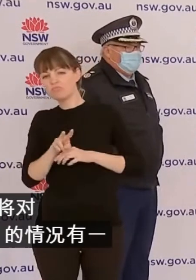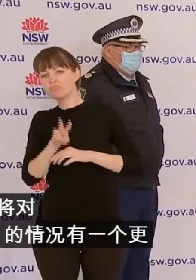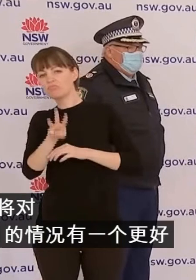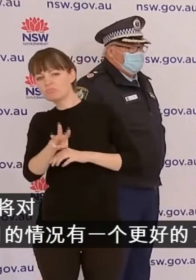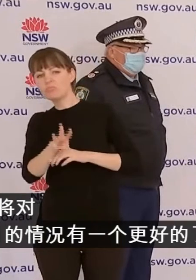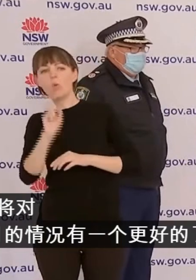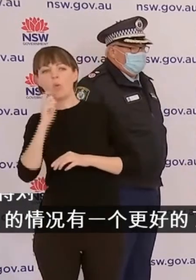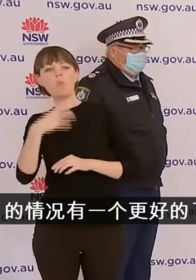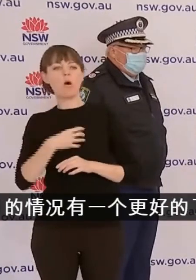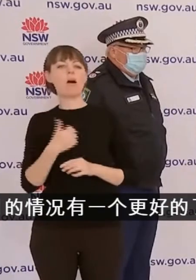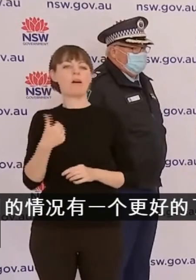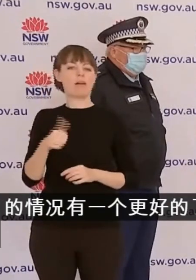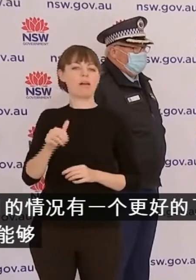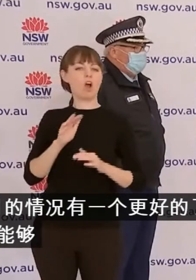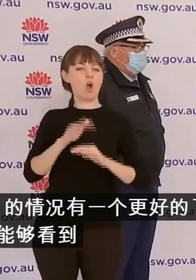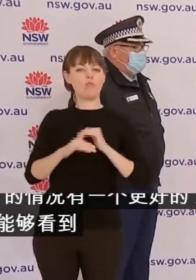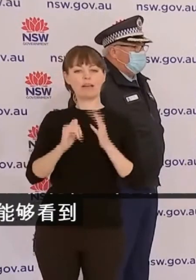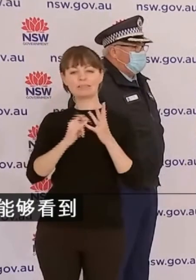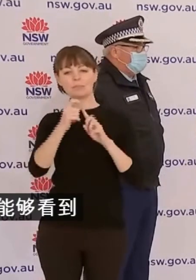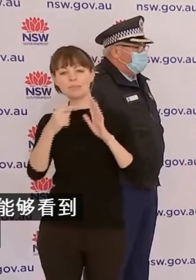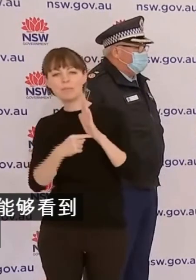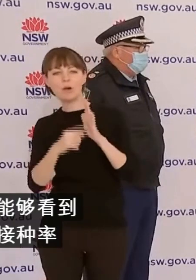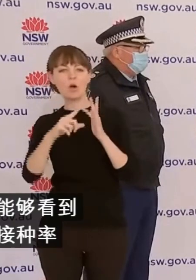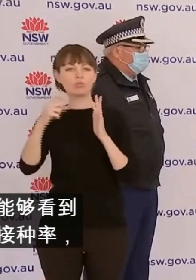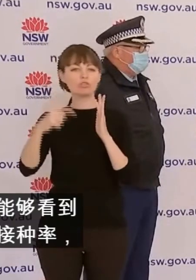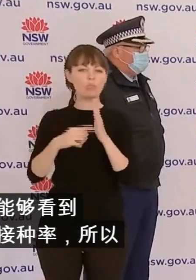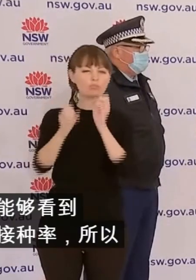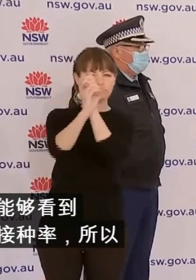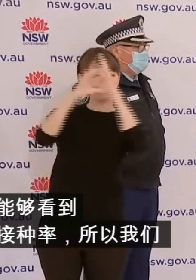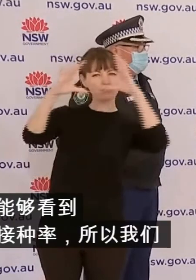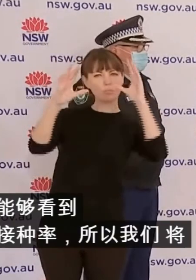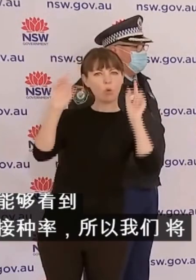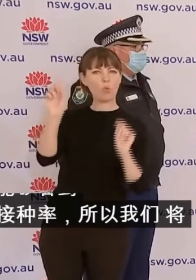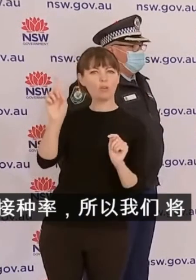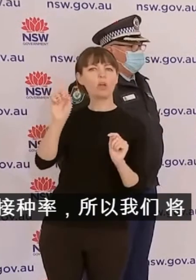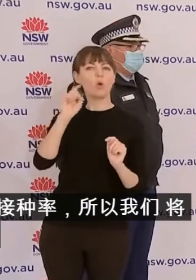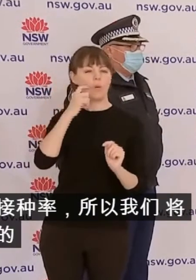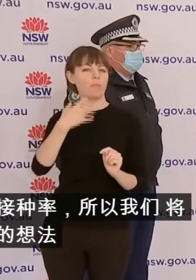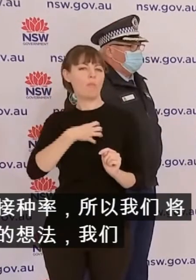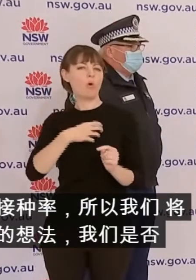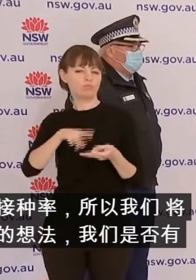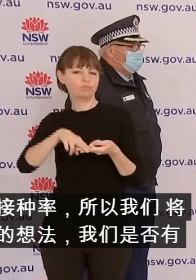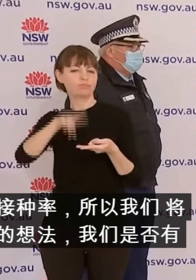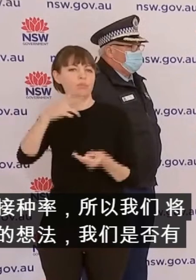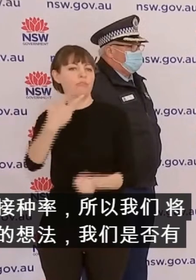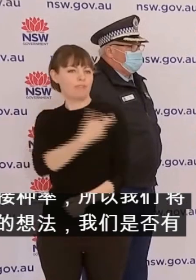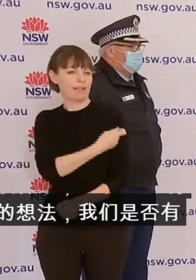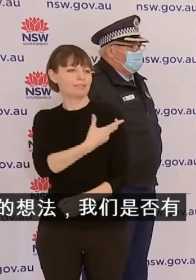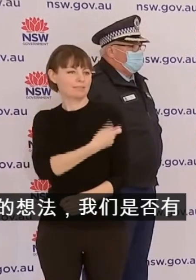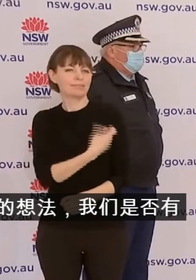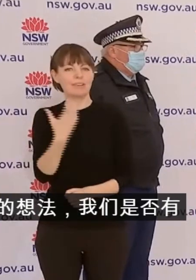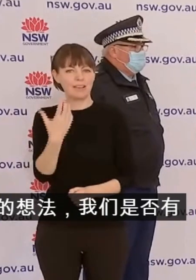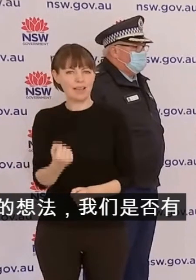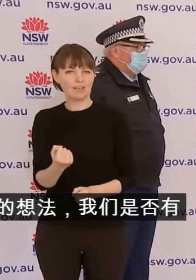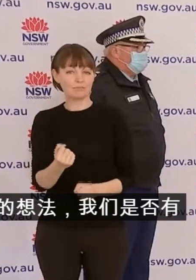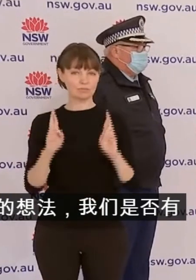September and October looks like, because we will be able to see a consistent rate of vaccination. So we'll have a better idea as to whether hopefully